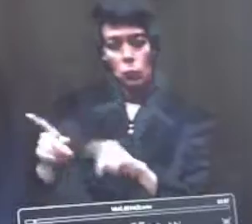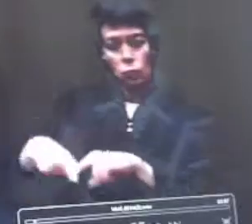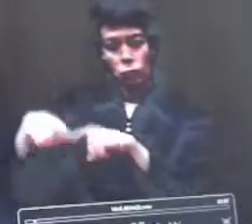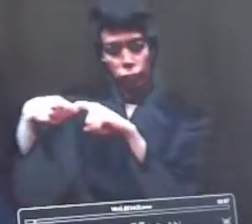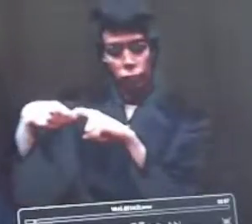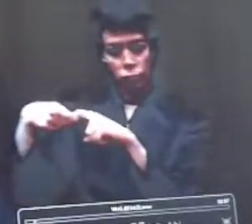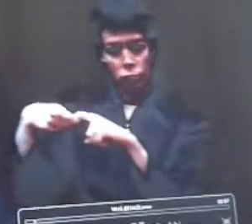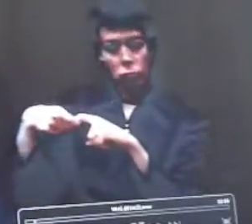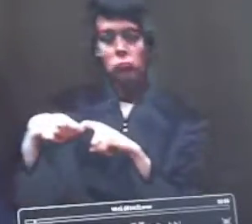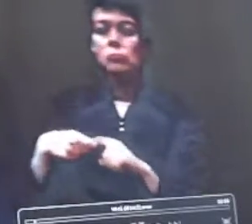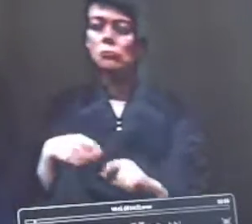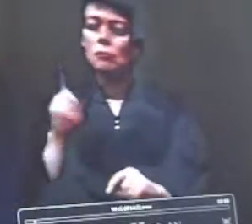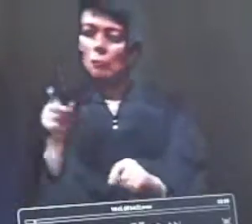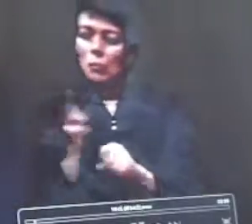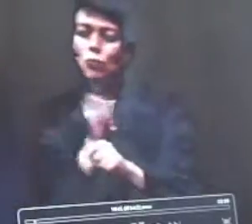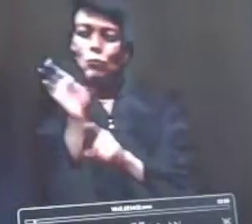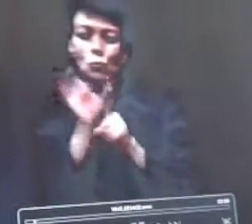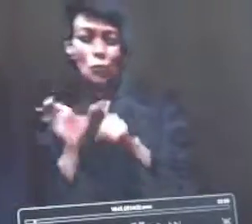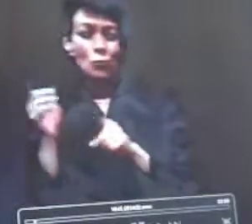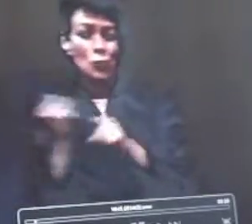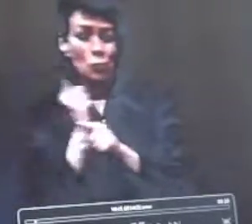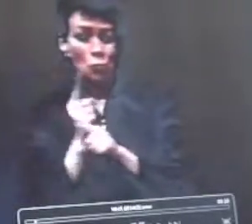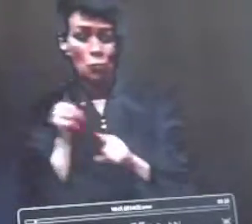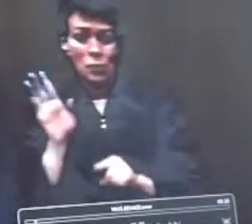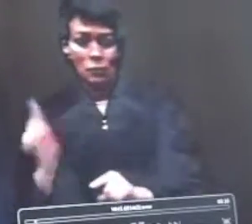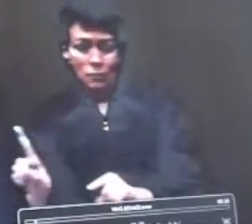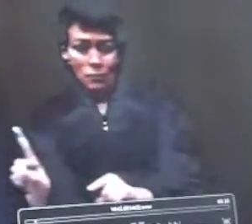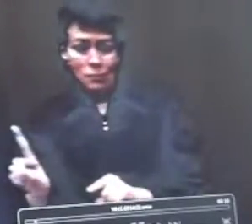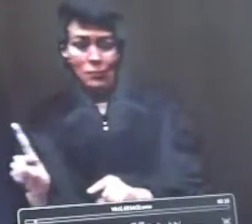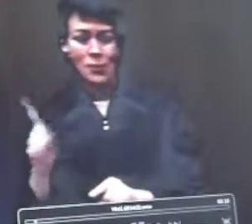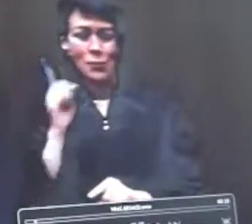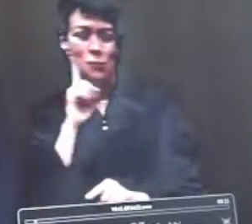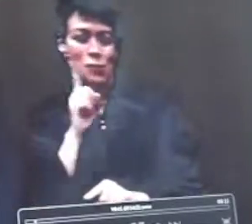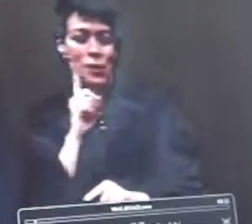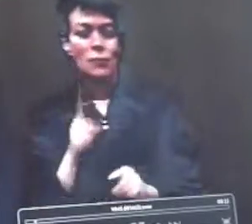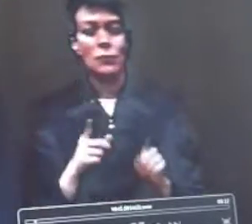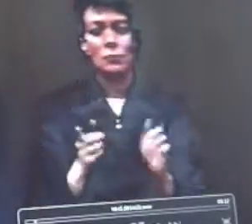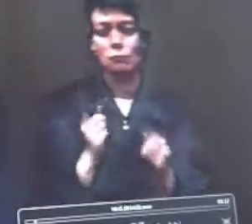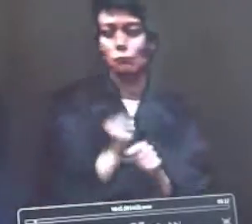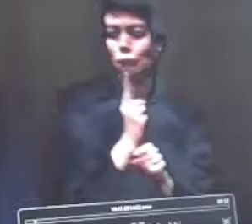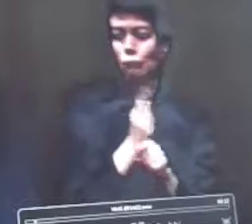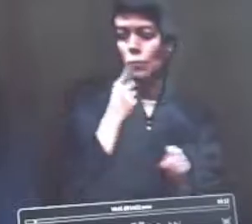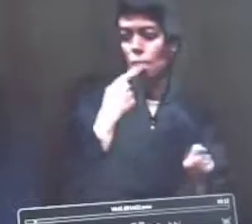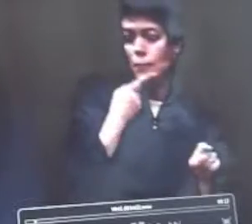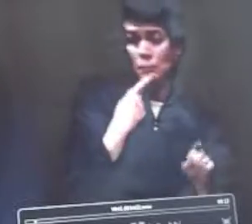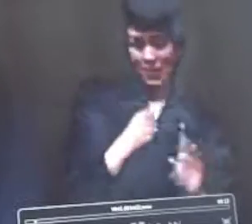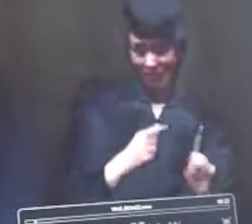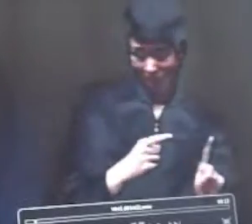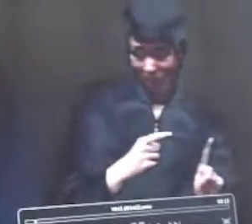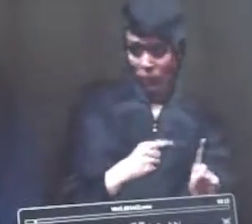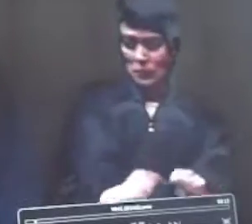During consecutive interpreting, the interpreter must have a way to have the presenter hold for a moment while they're relaying the